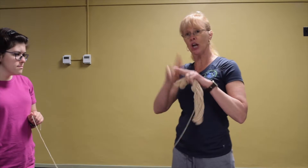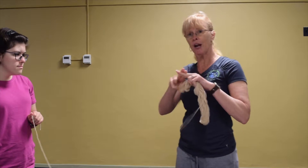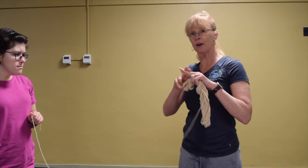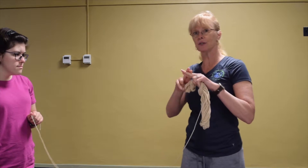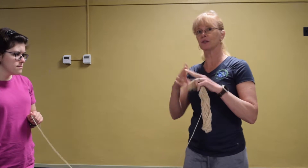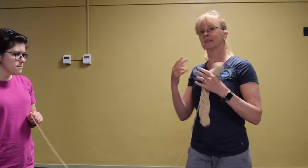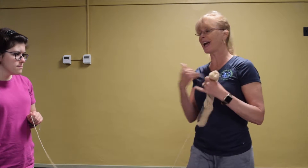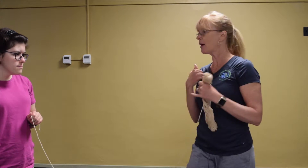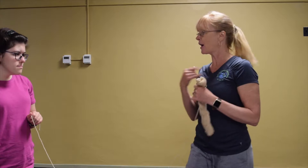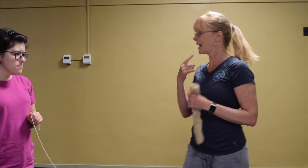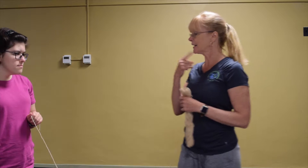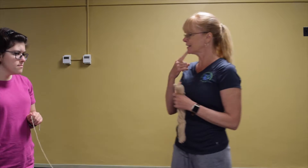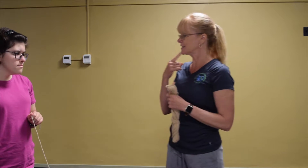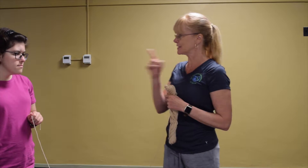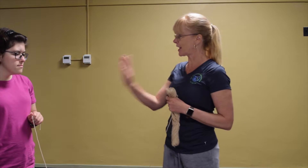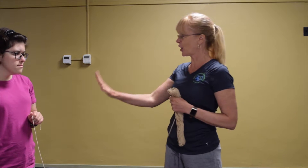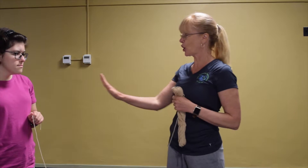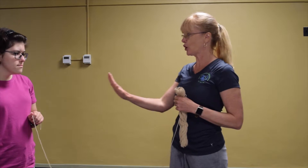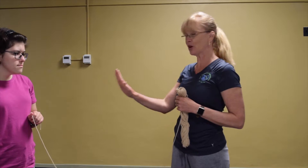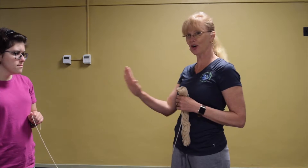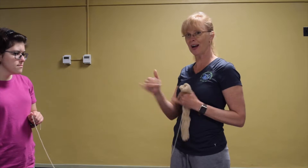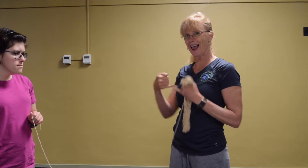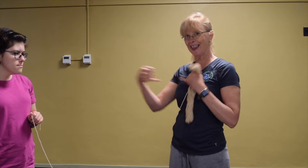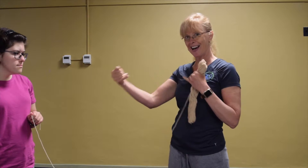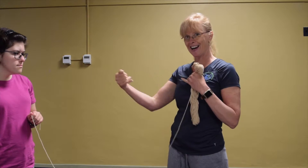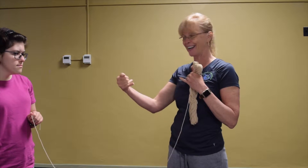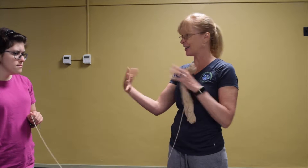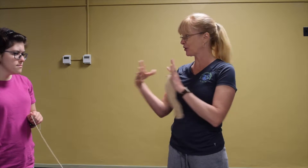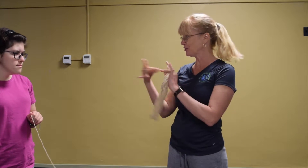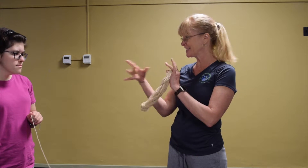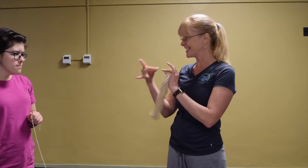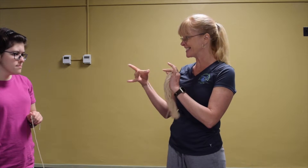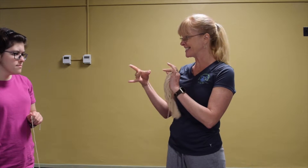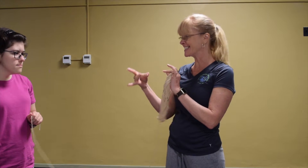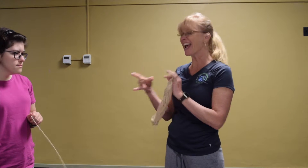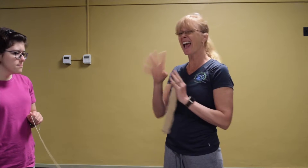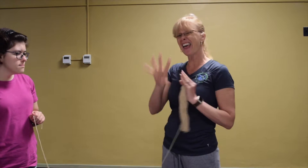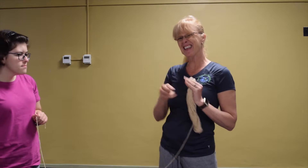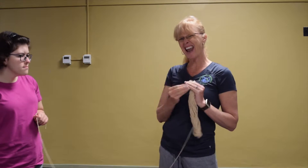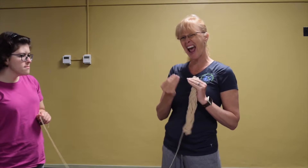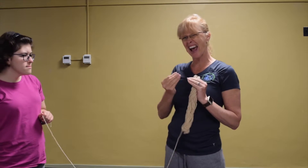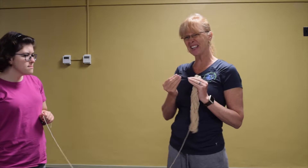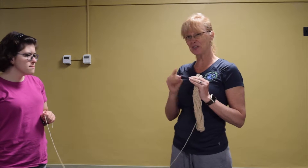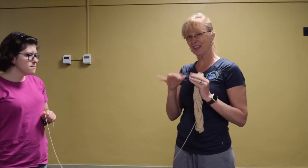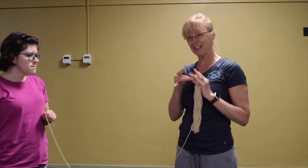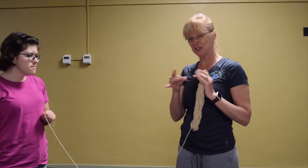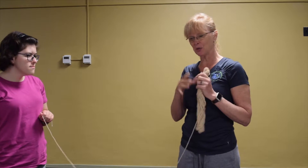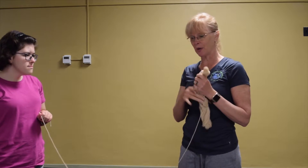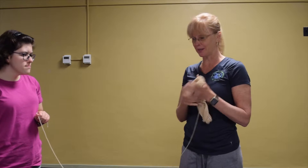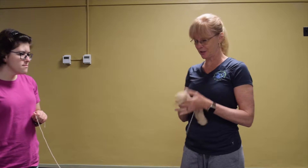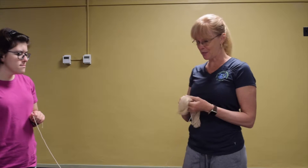chair. So now I got to say her line, her sentence, and then add to that story. So I'm going to